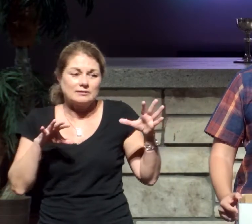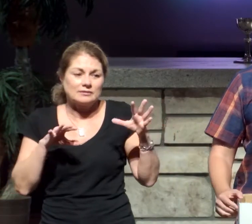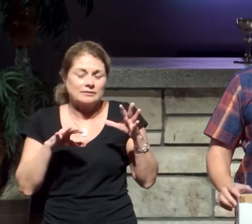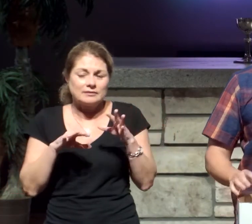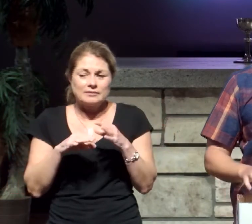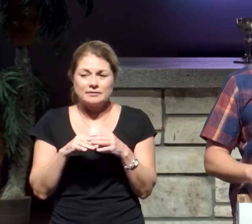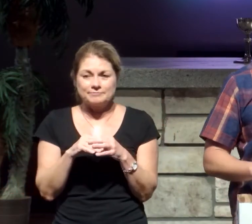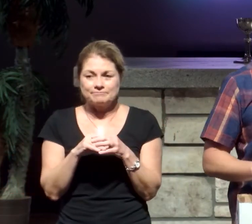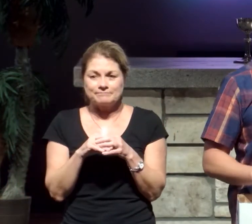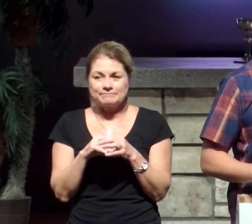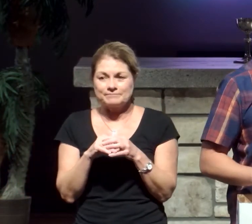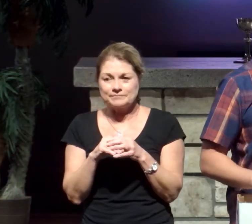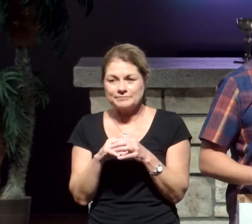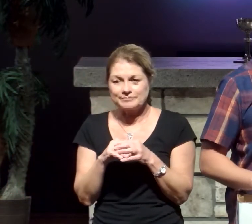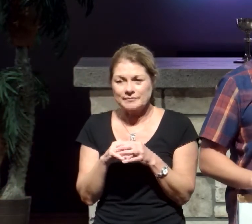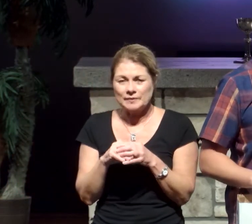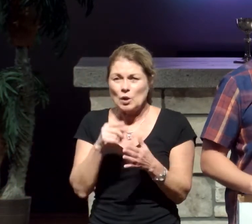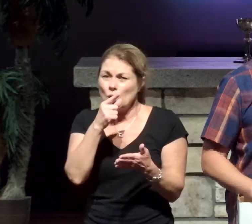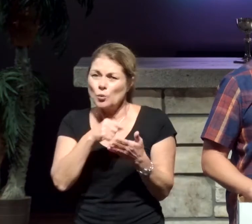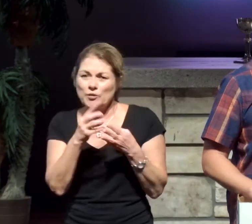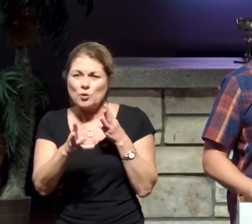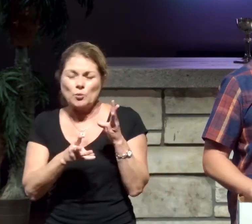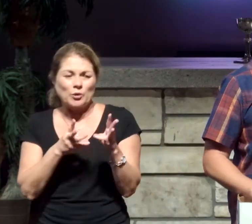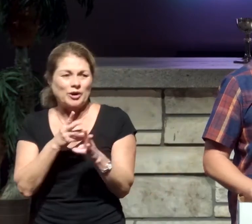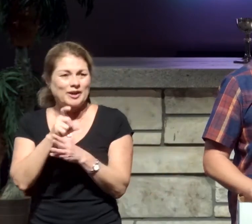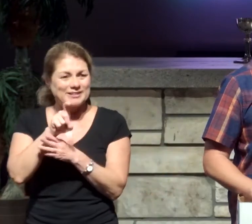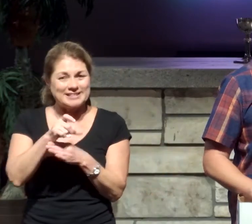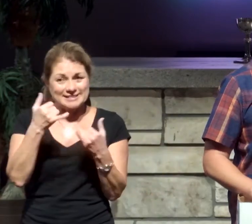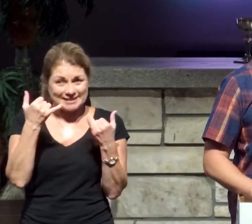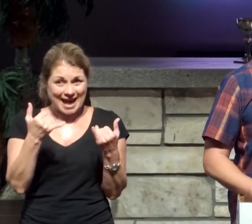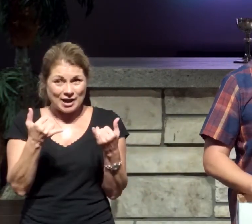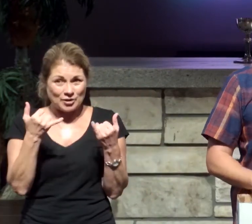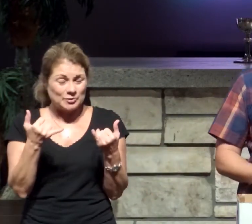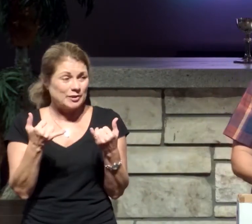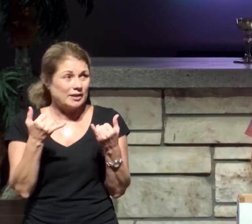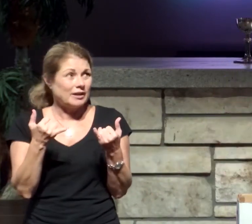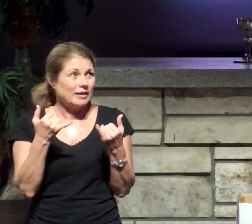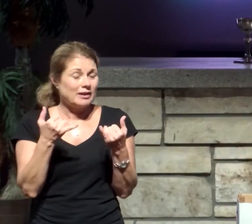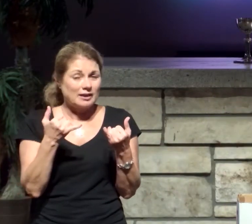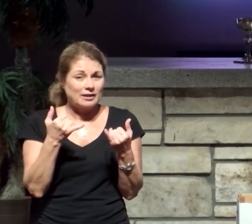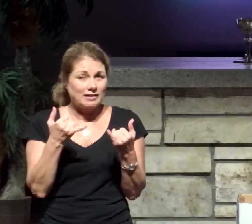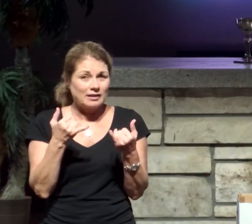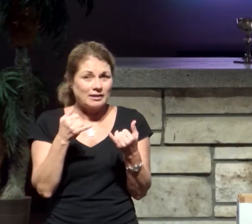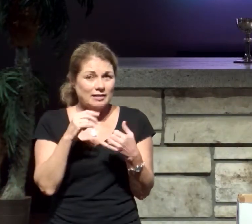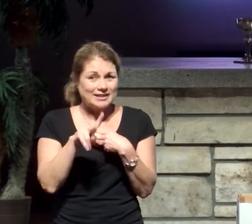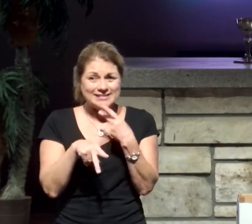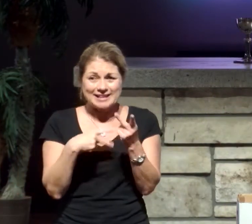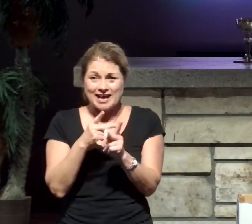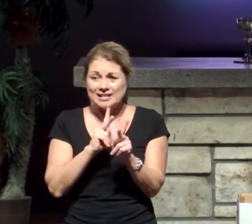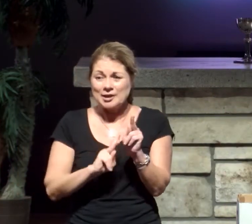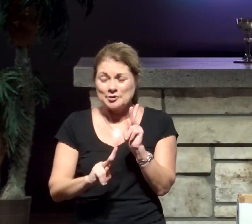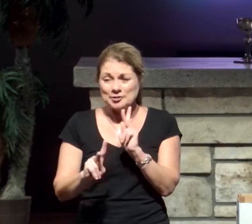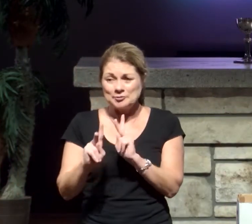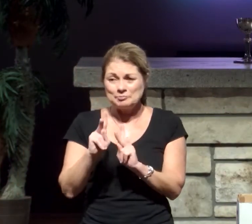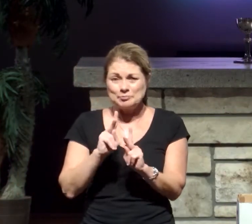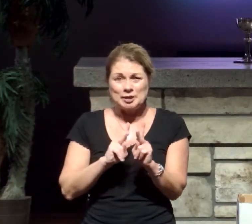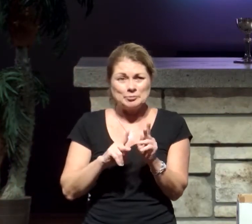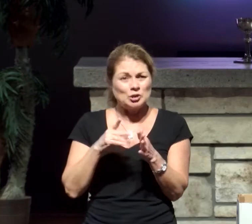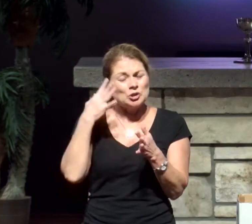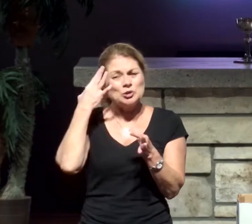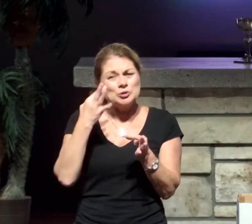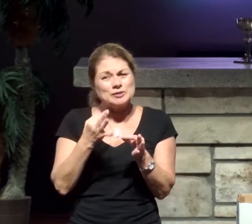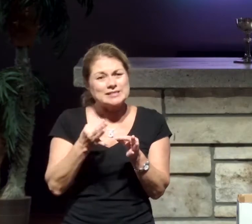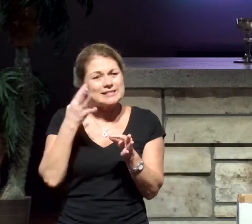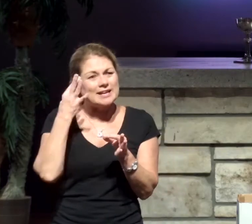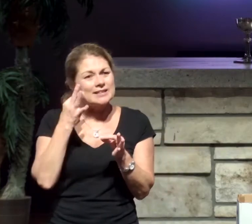You see, I would argue that what the world needs right now is a type of people who chooses to